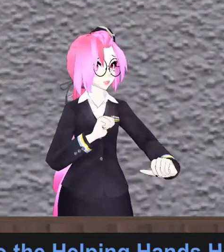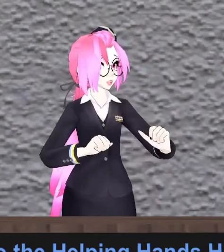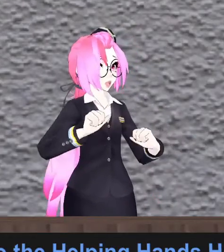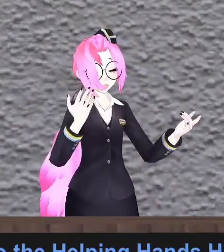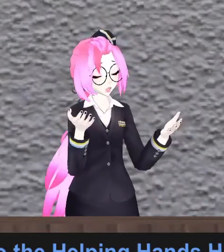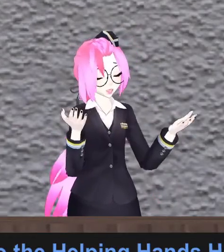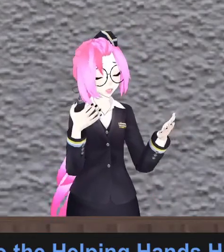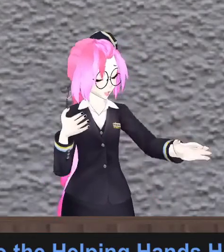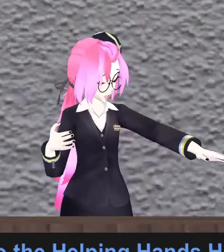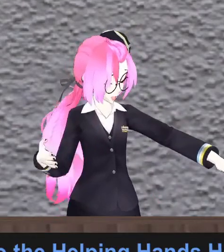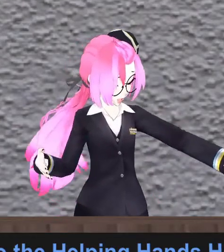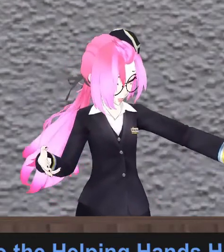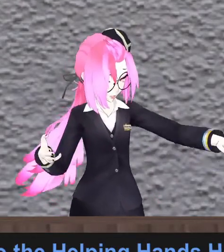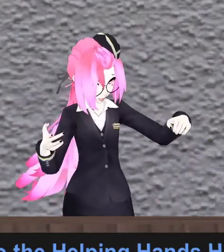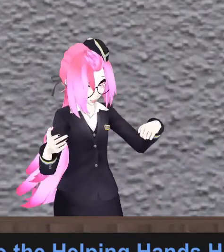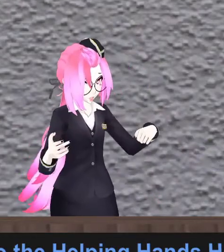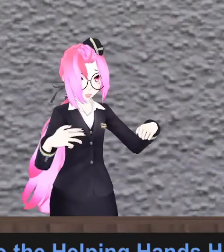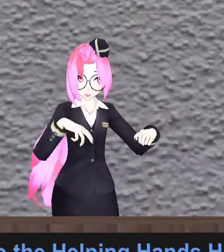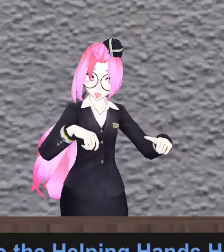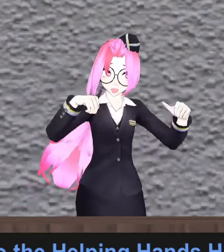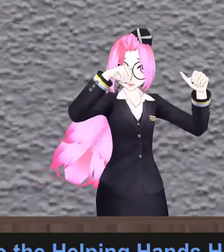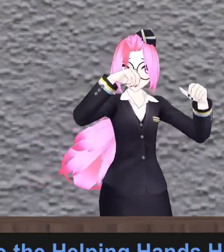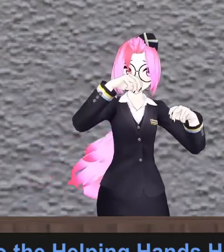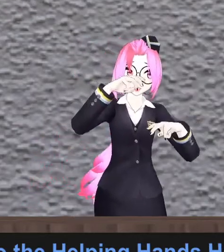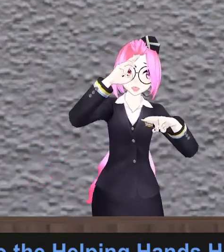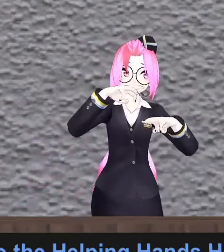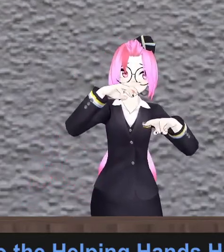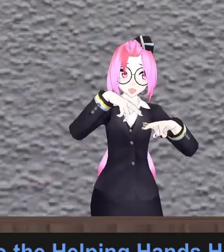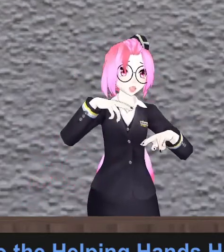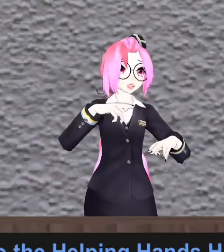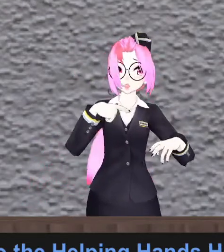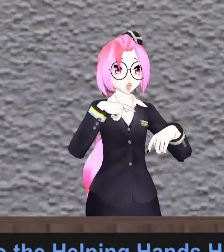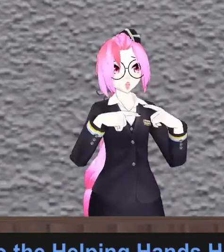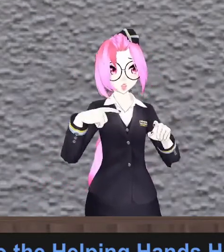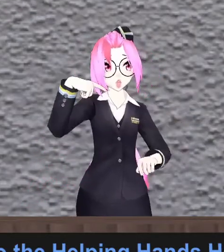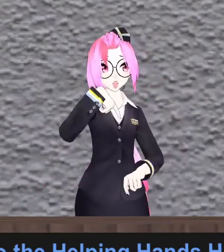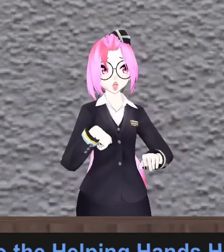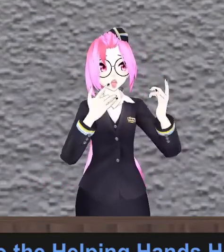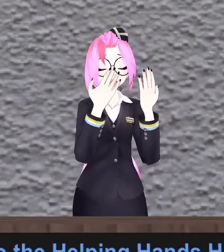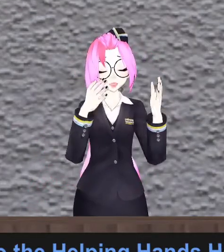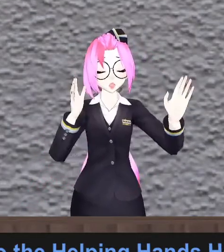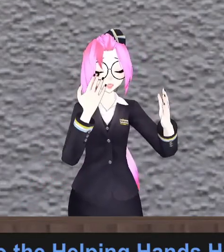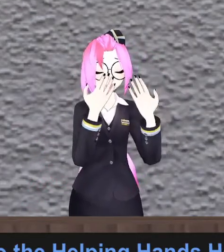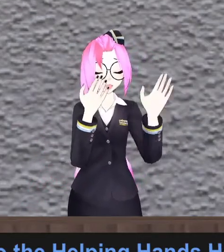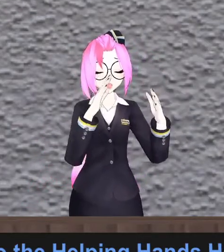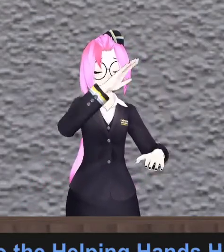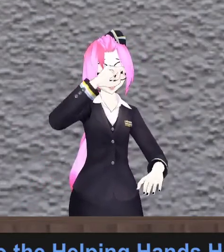acting out what's going on. I opened the door, I got in and sat down. I didn't sign I opened door